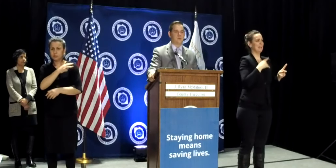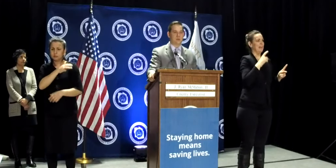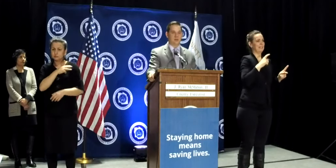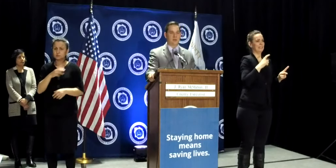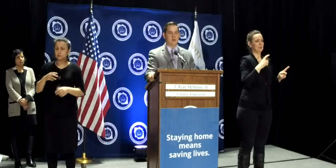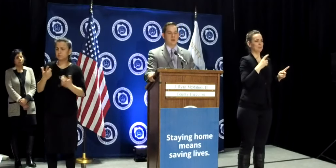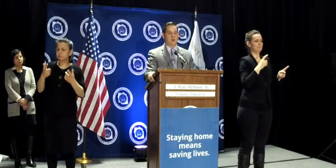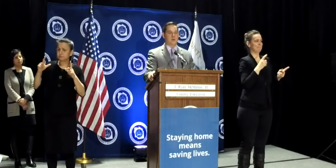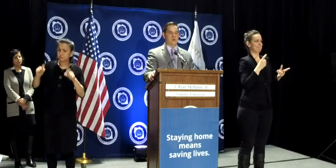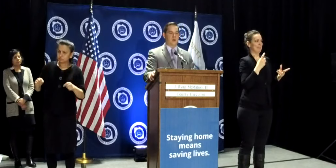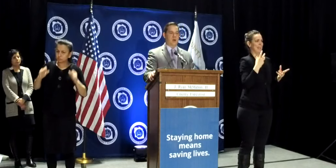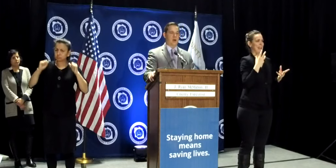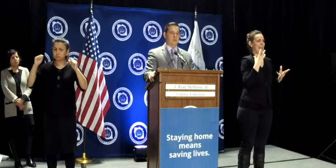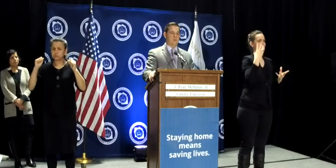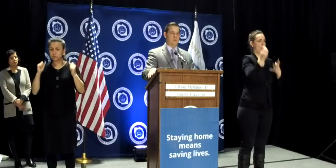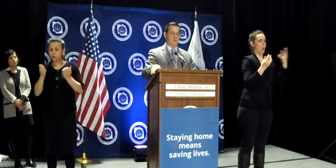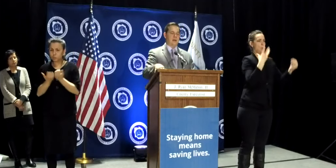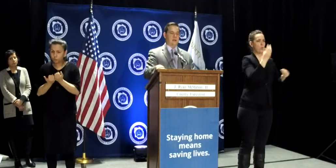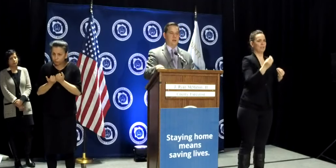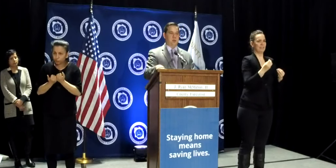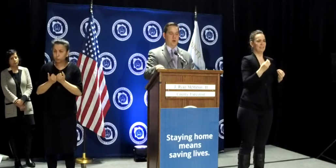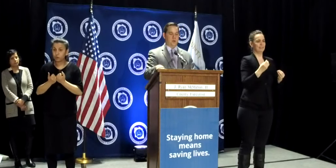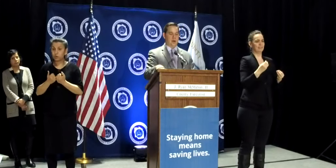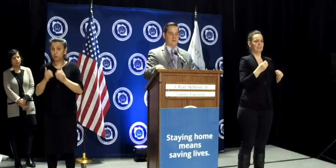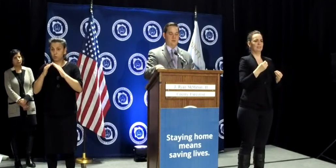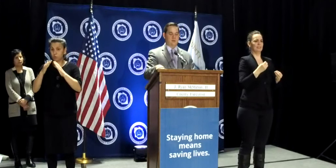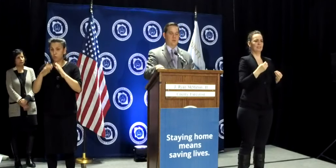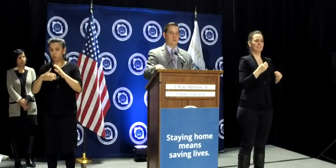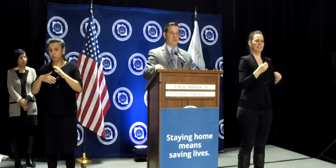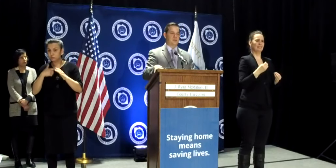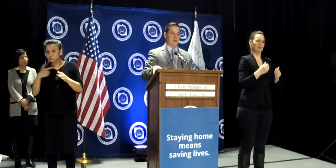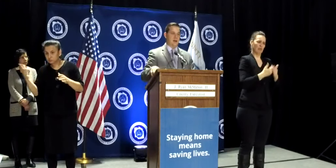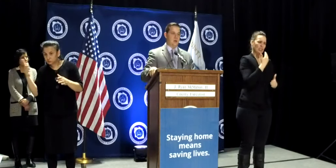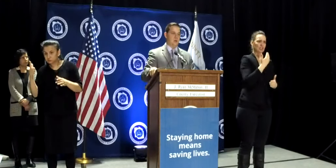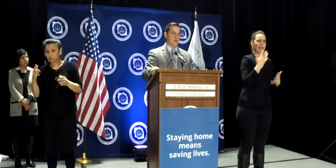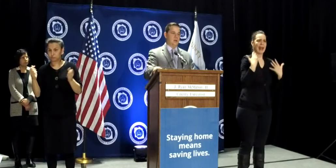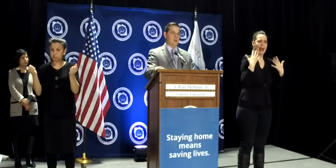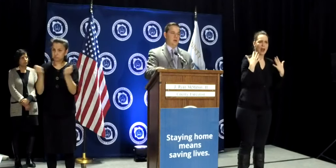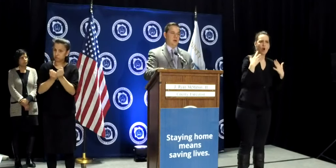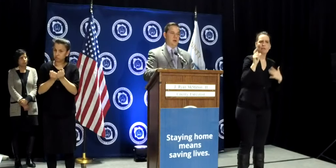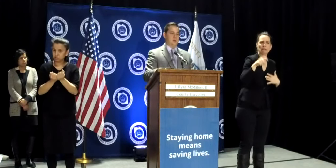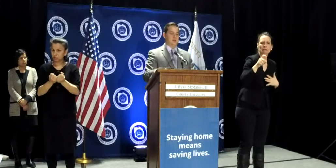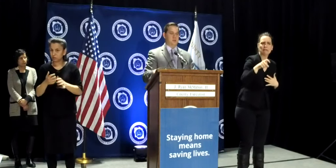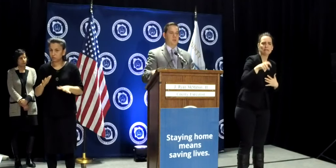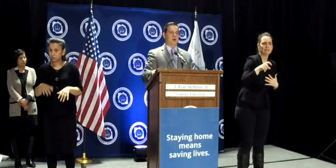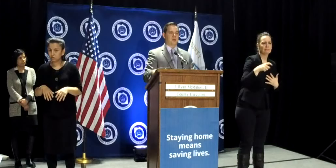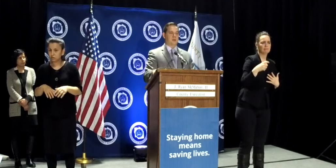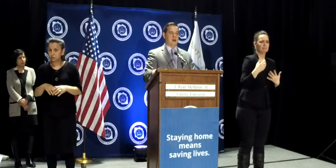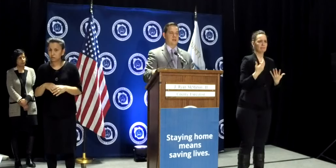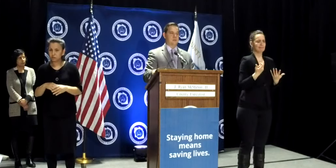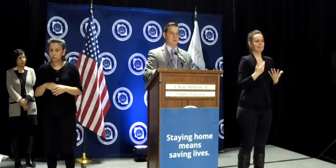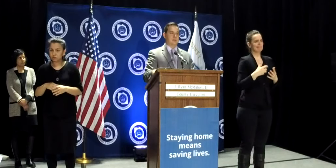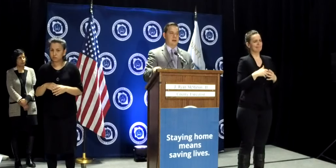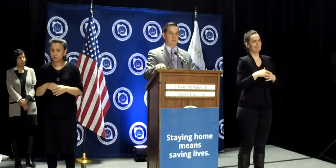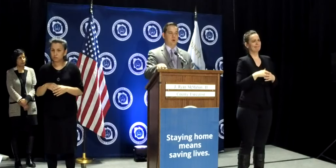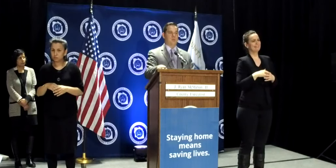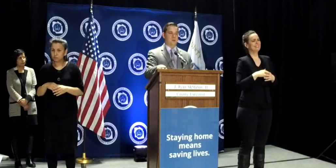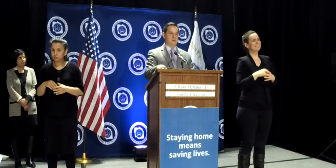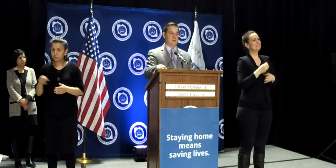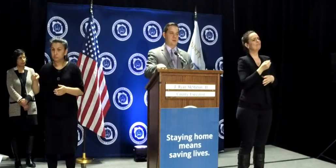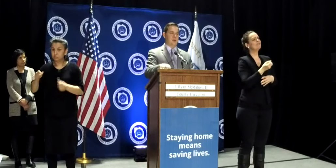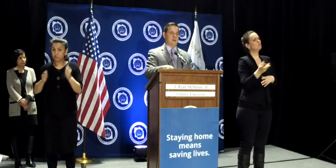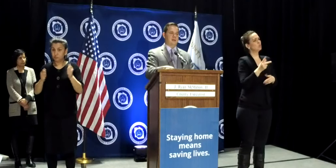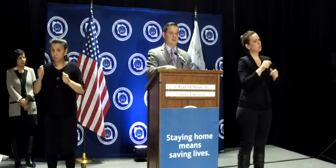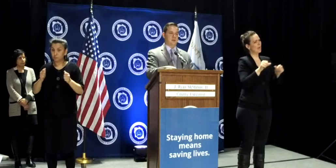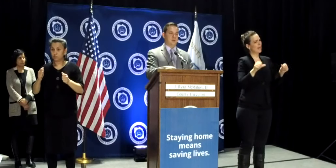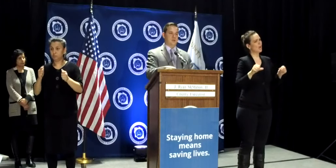want to have to do anything with our Onondaga Lake Parkway. Obviously, we've shut down some of the parking lots. We did that on